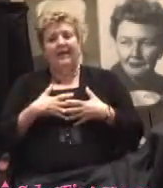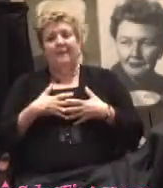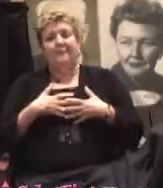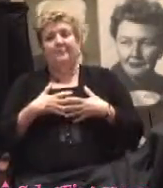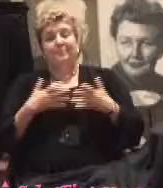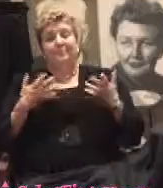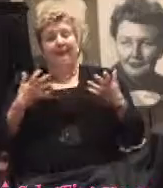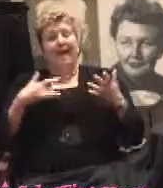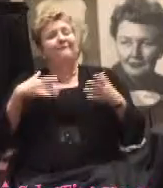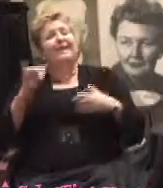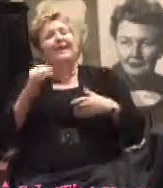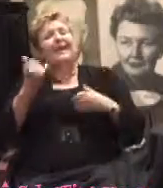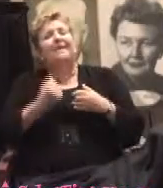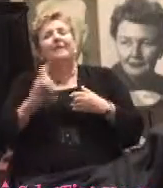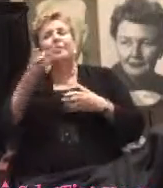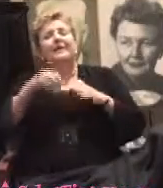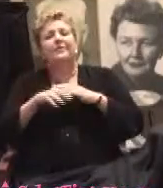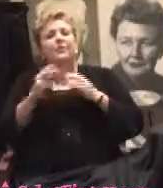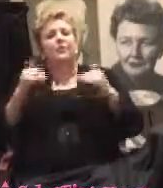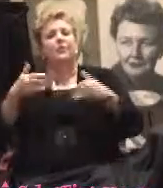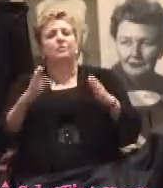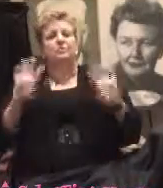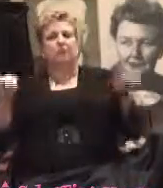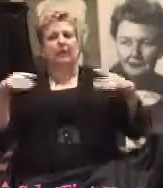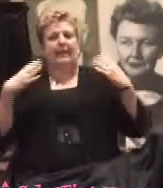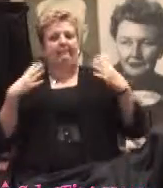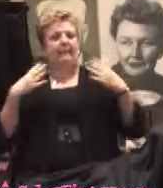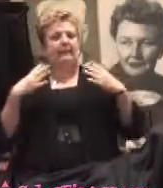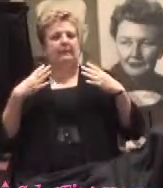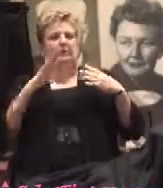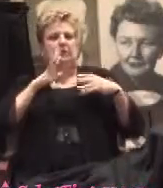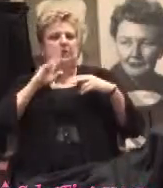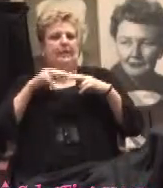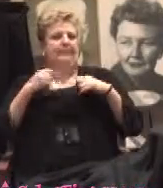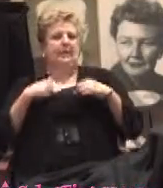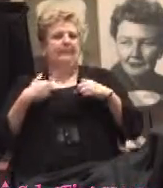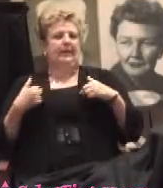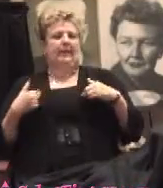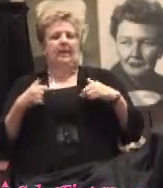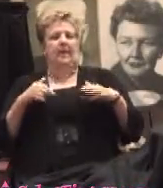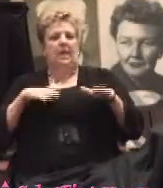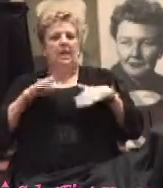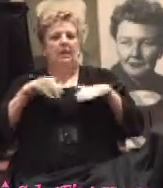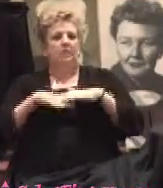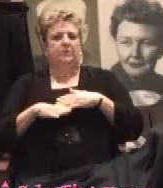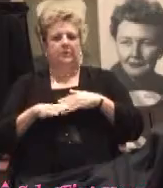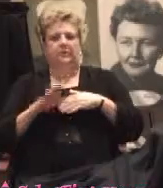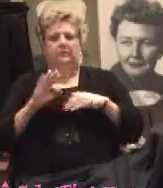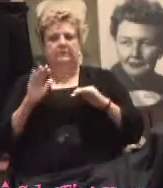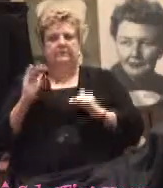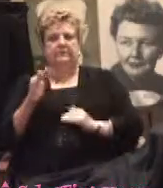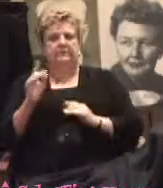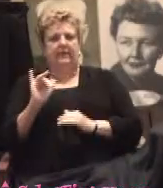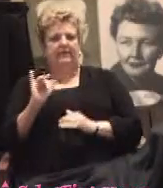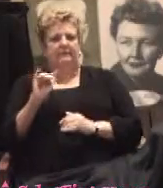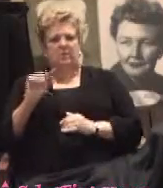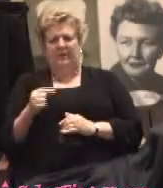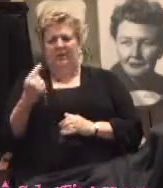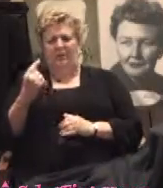like everybody in the room was looking at me and talking about me. And I walked in there and it seemed like there's always only one chair that's right in the middle.